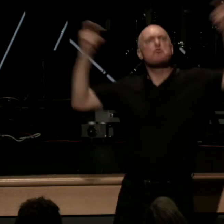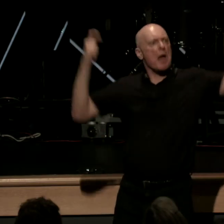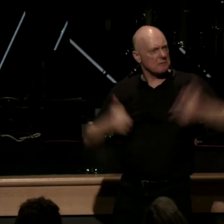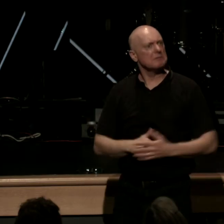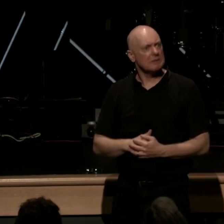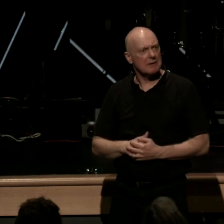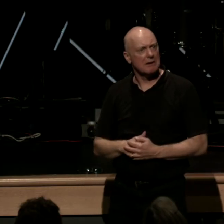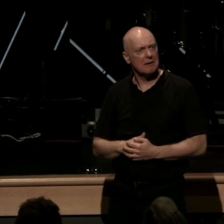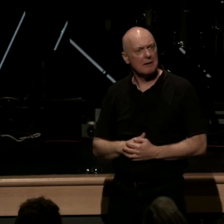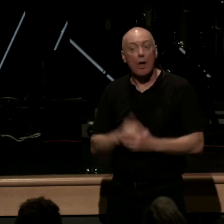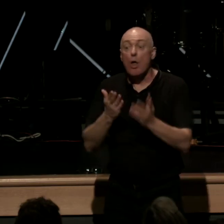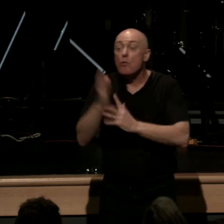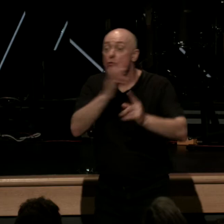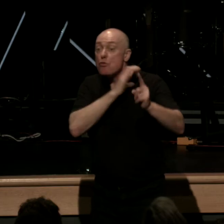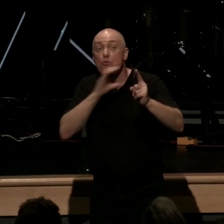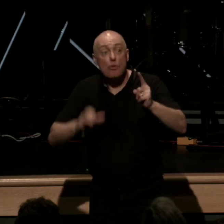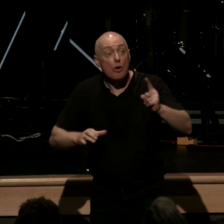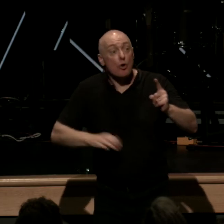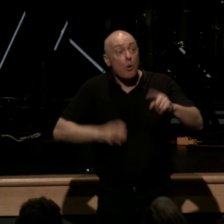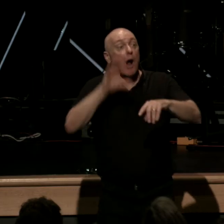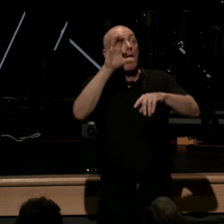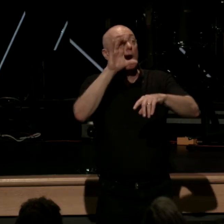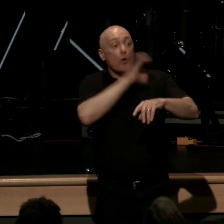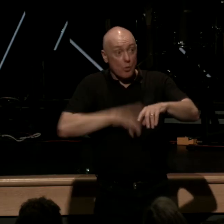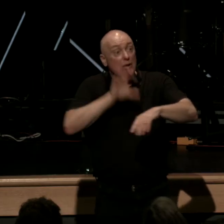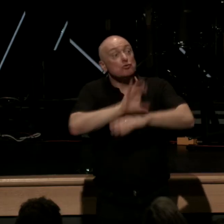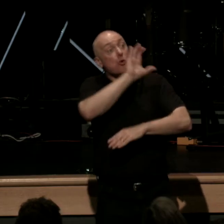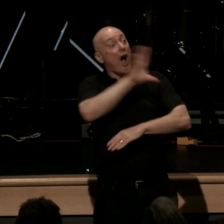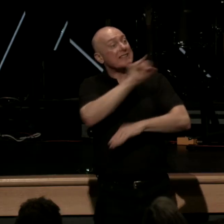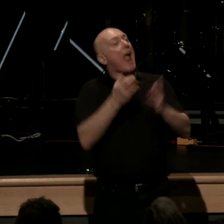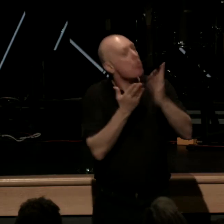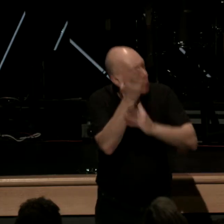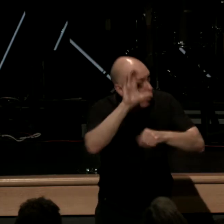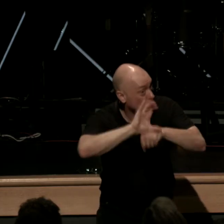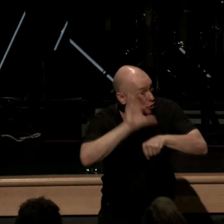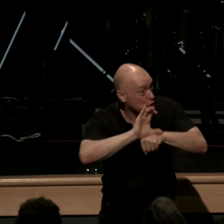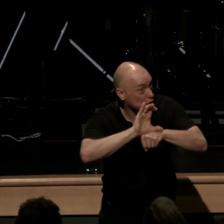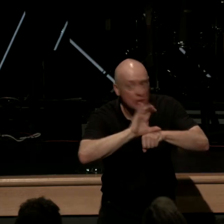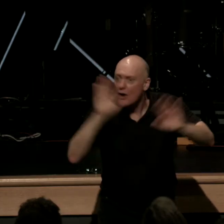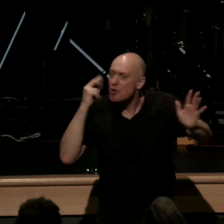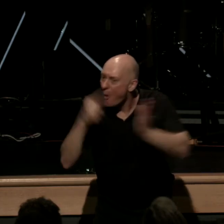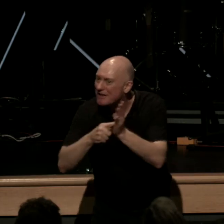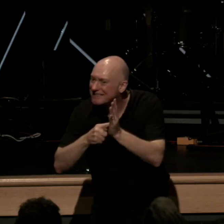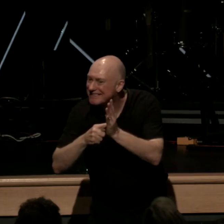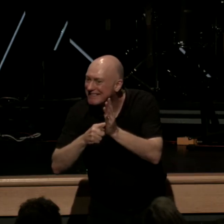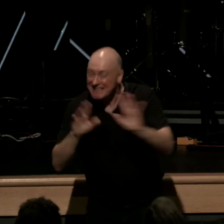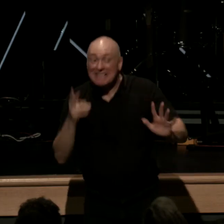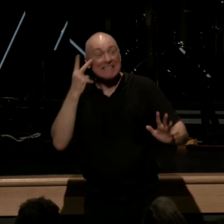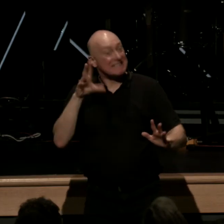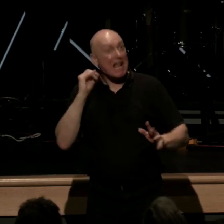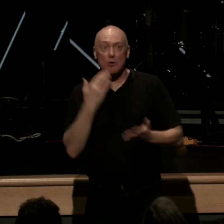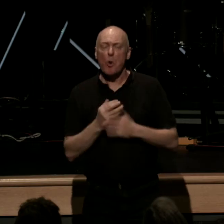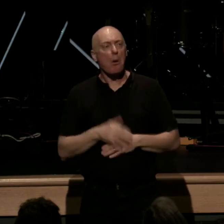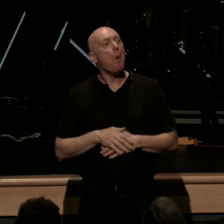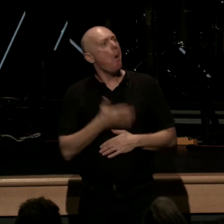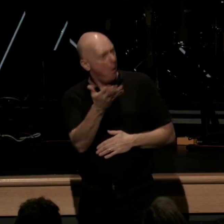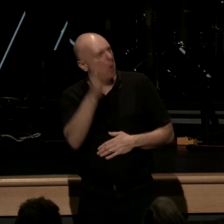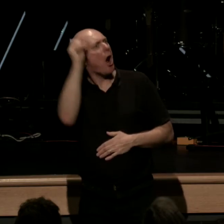for through Christ's cross and his church salvation now notice here so it sounds good so far you're like well God's grace is great